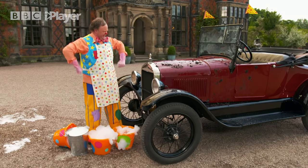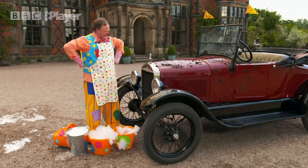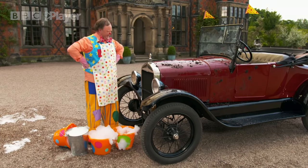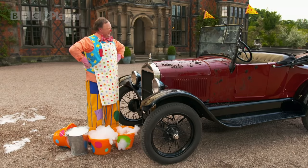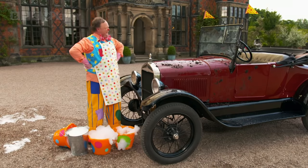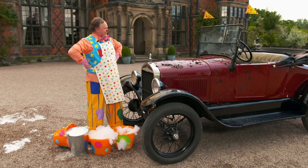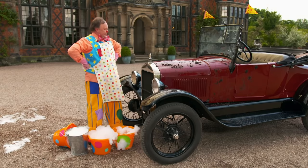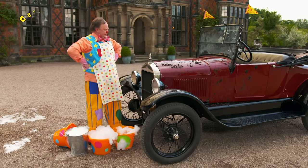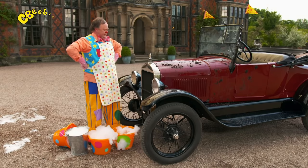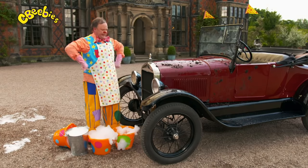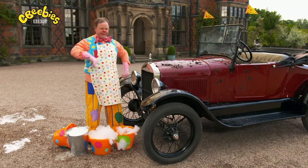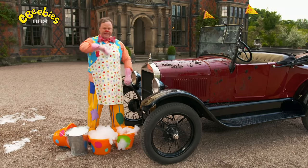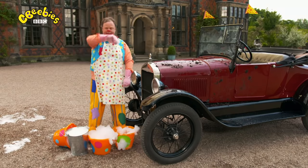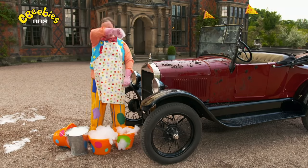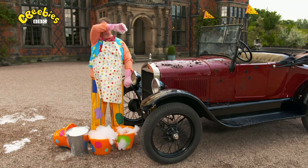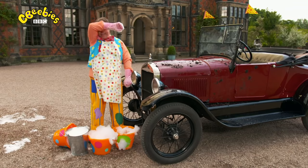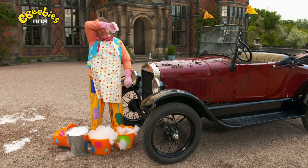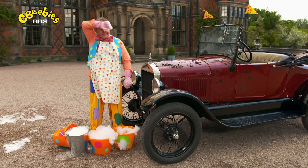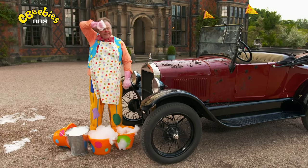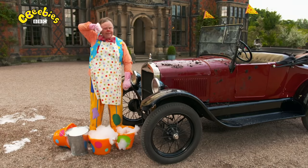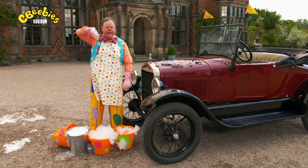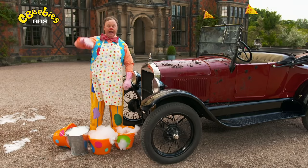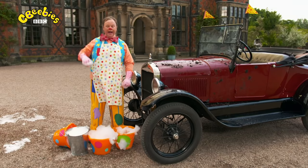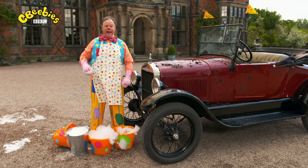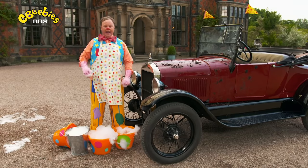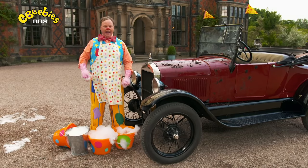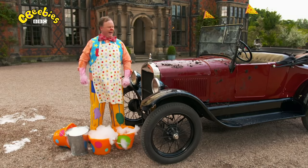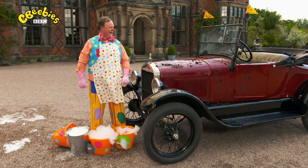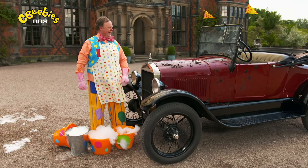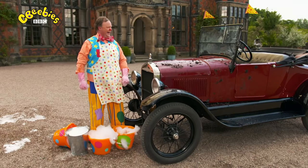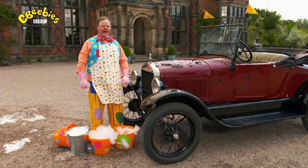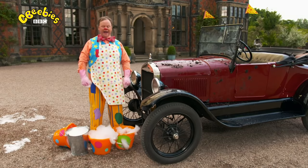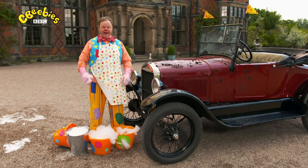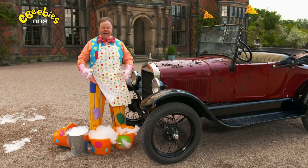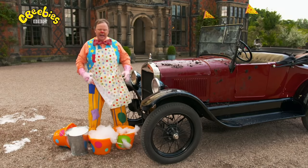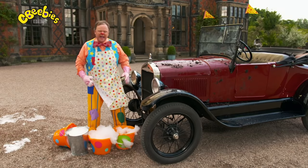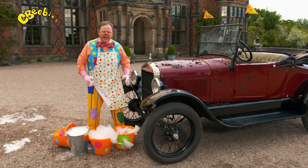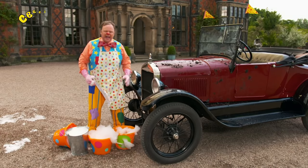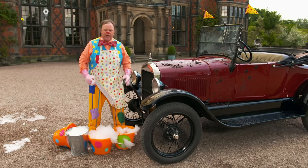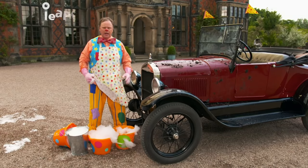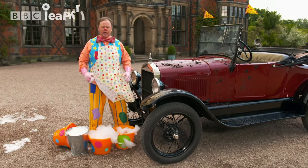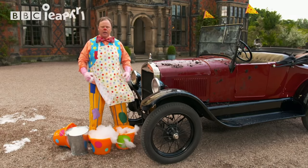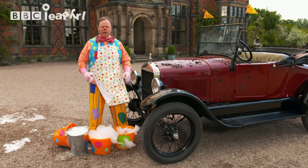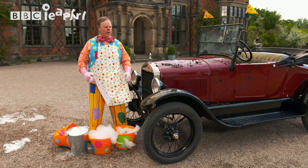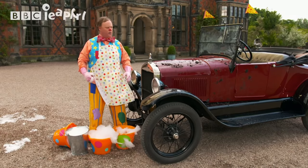don't worry mr tumble you can do it and remember you might even earn a star for your star